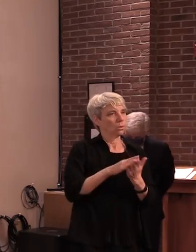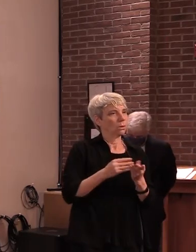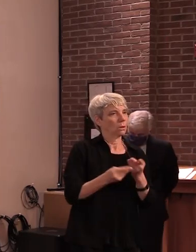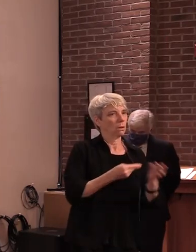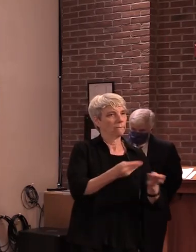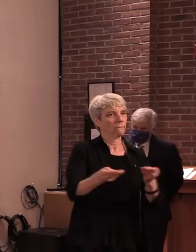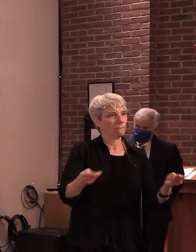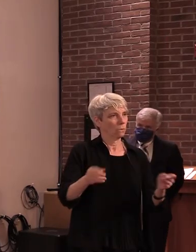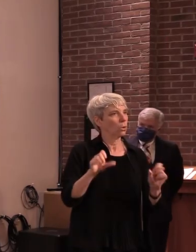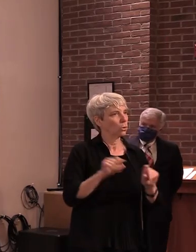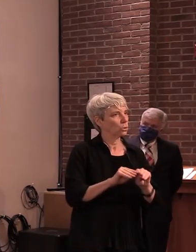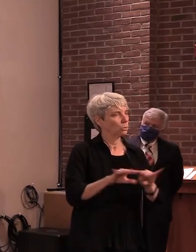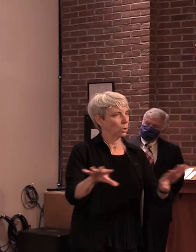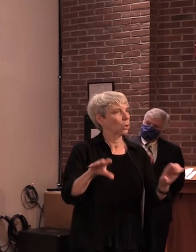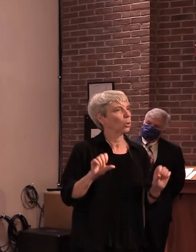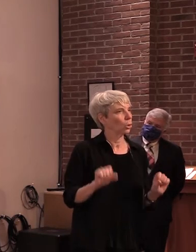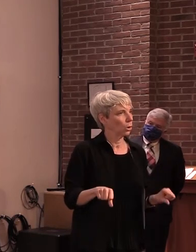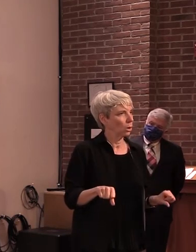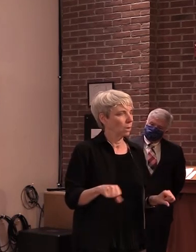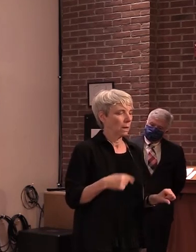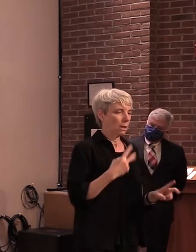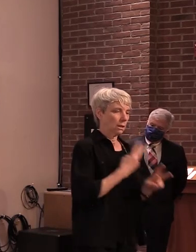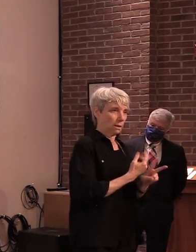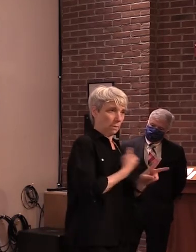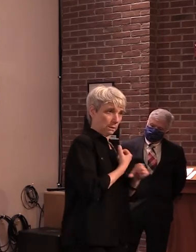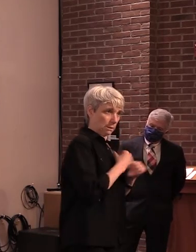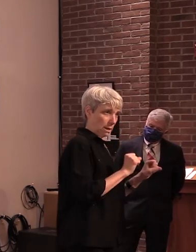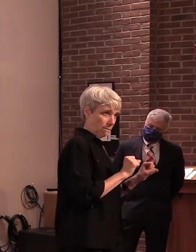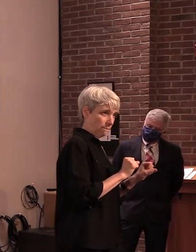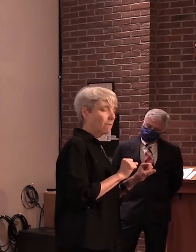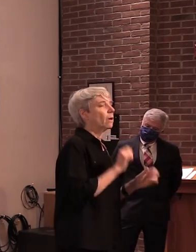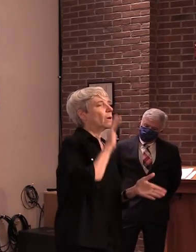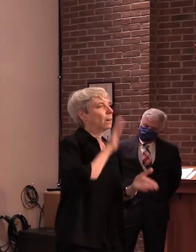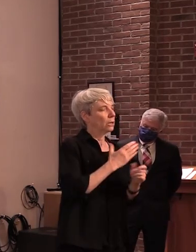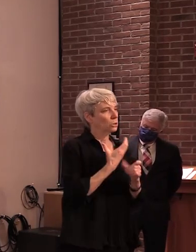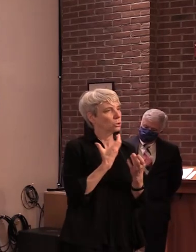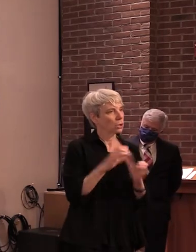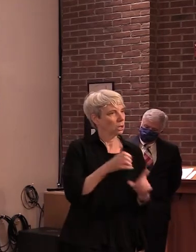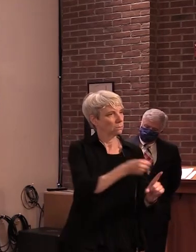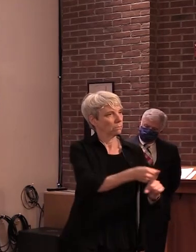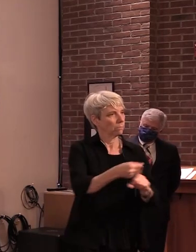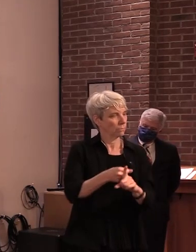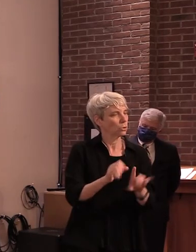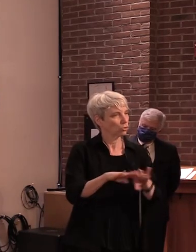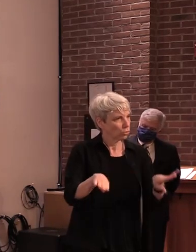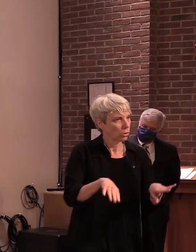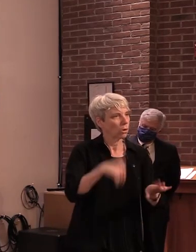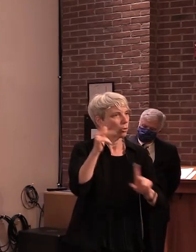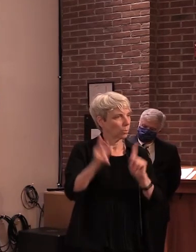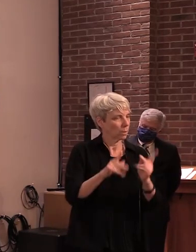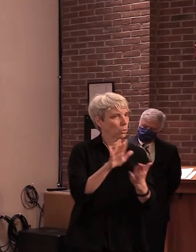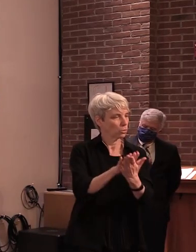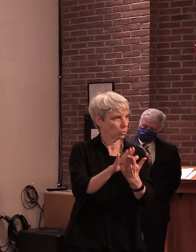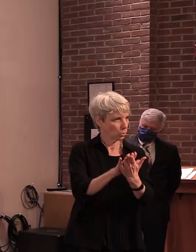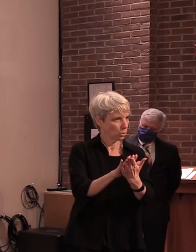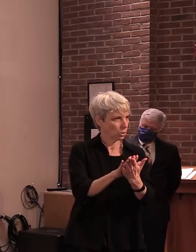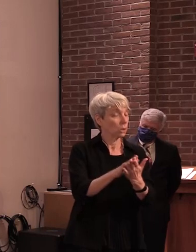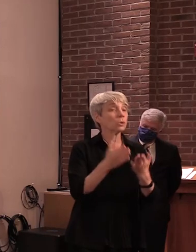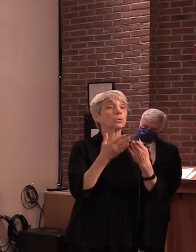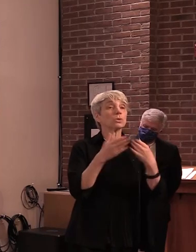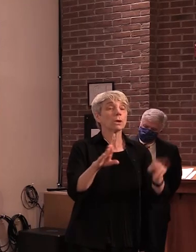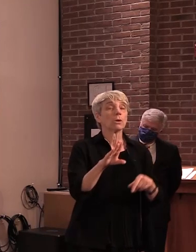yet. But again, we should really look at the low prevalence of virus as being a positive sign